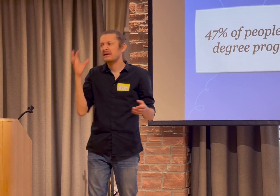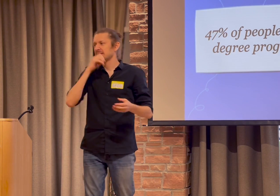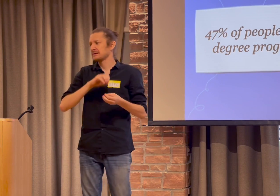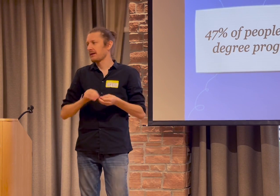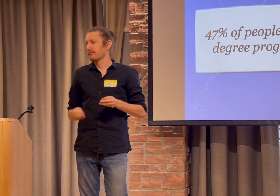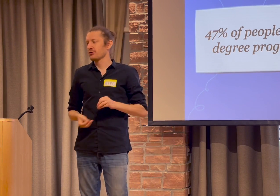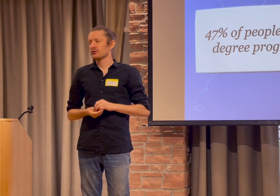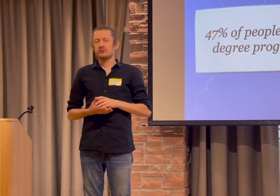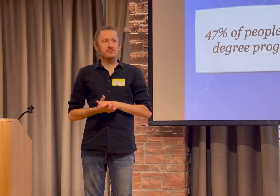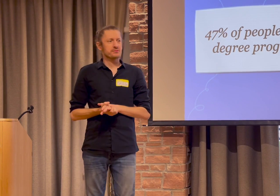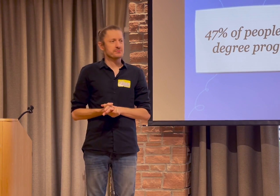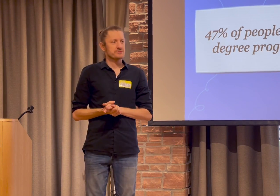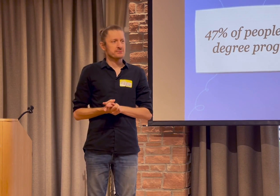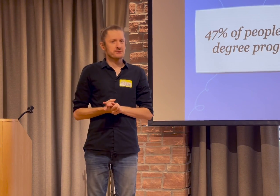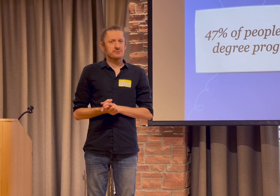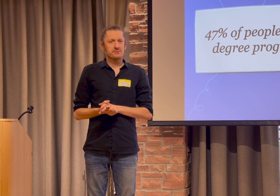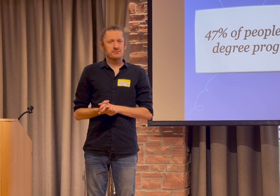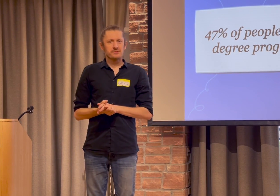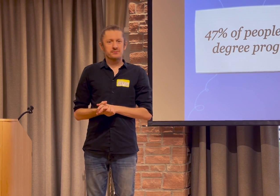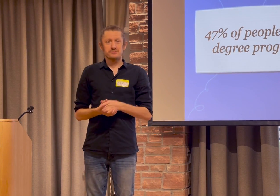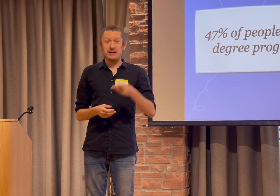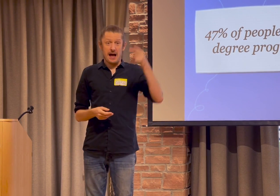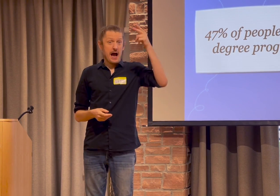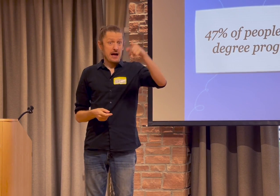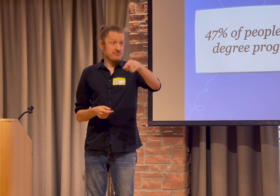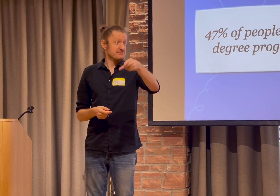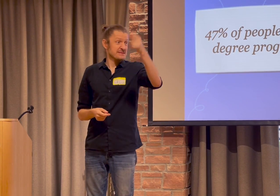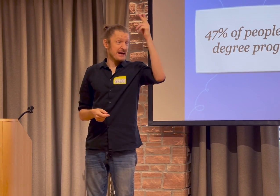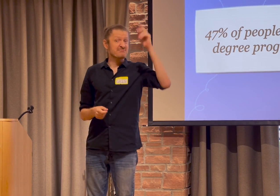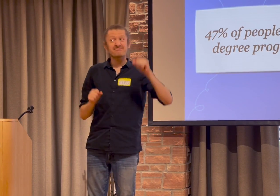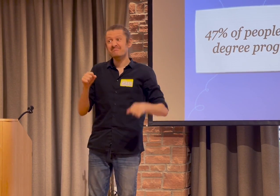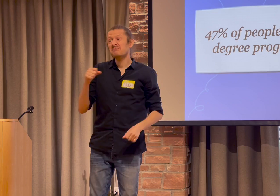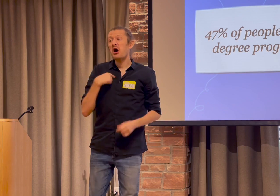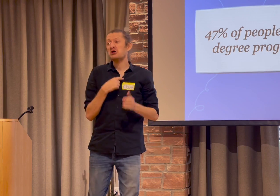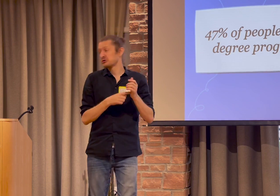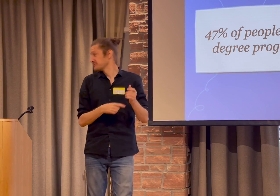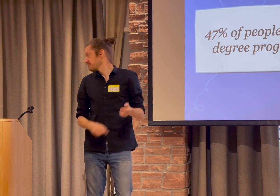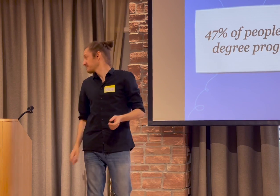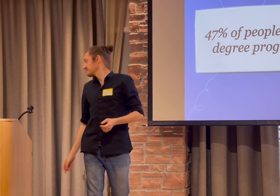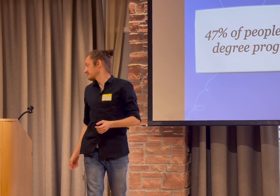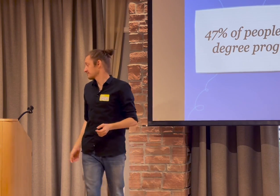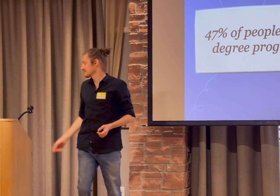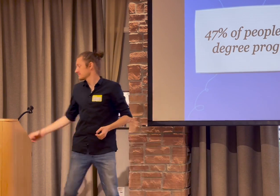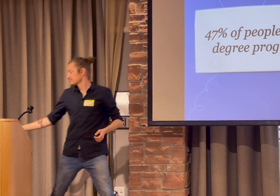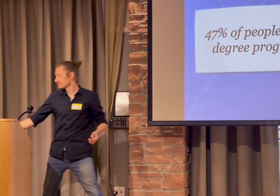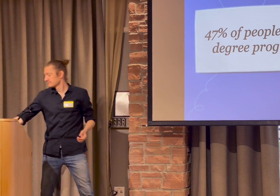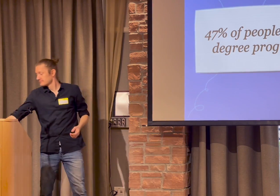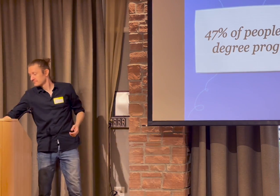Now, for deaf and hard of hearing people, guess the percentage. Someone says high percentage. Let me show